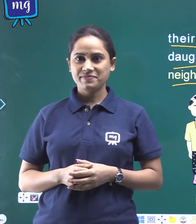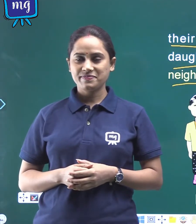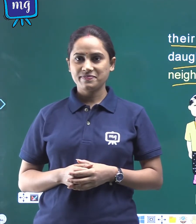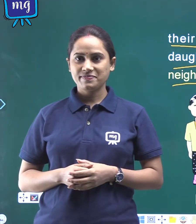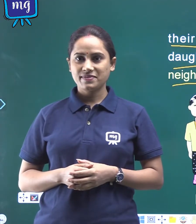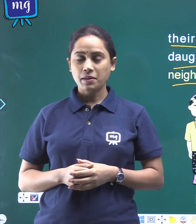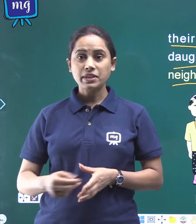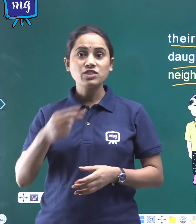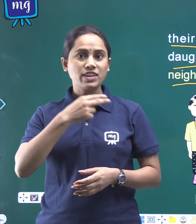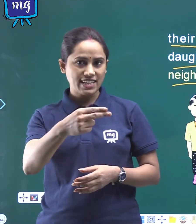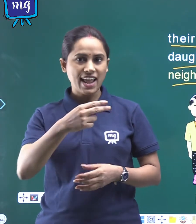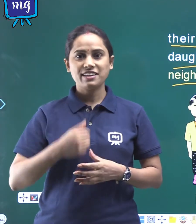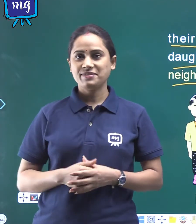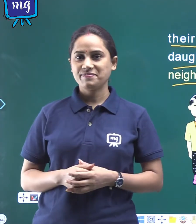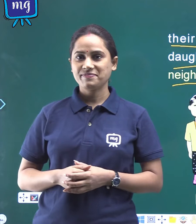Mrs. Fitzgerald.